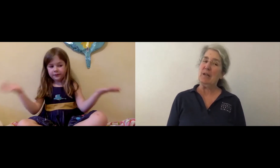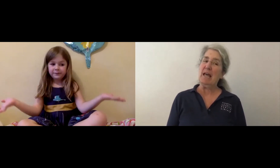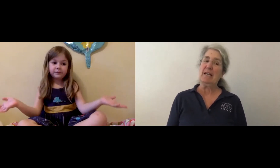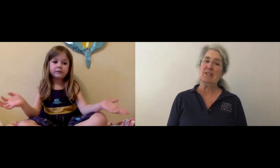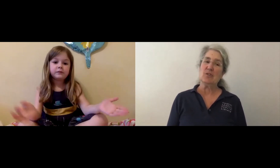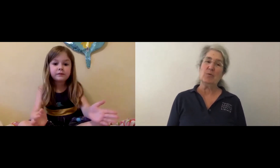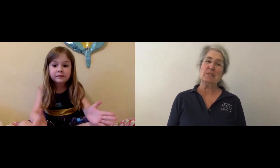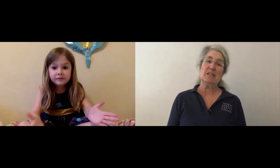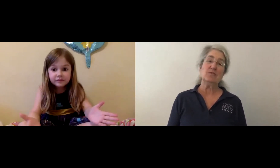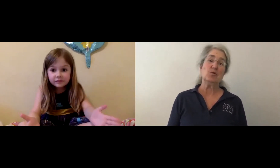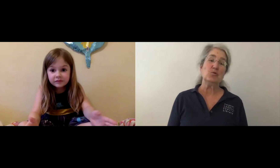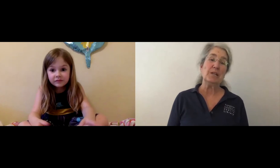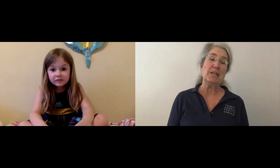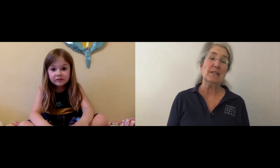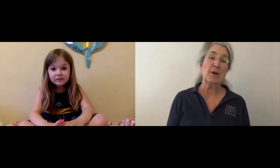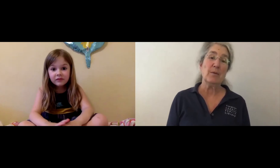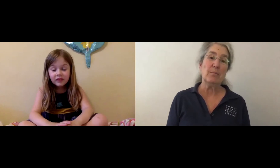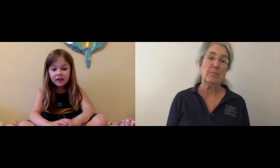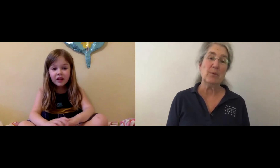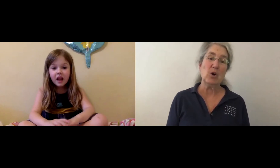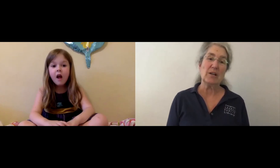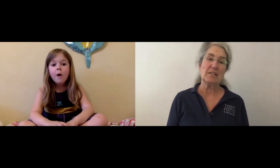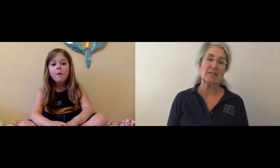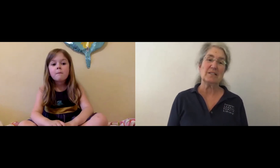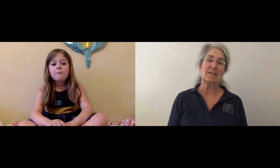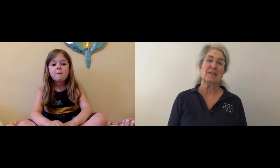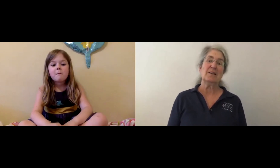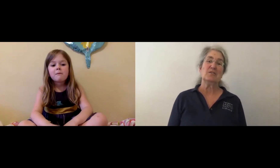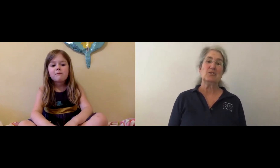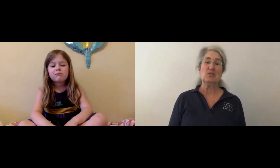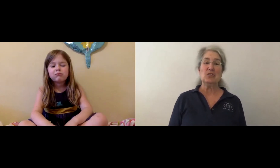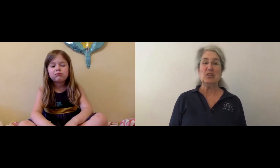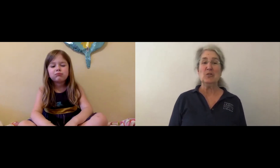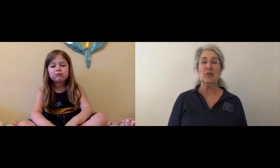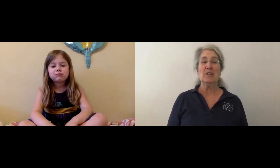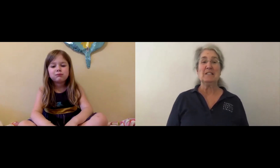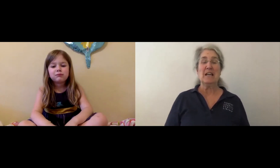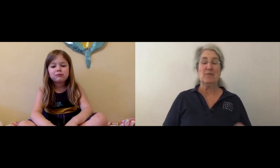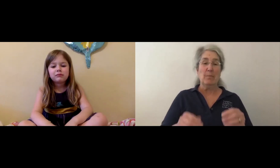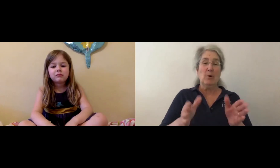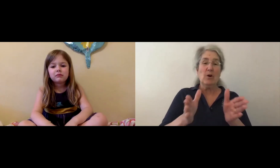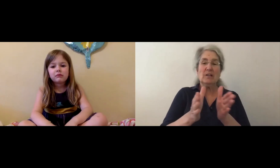Caroline has always loved to read books. So she learned the sign for book